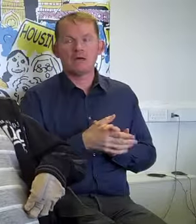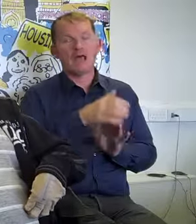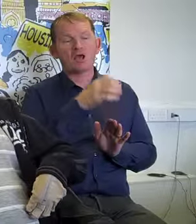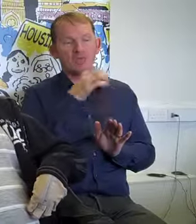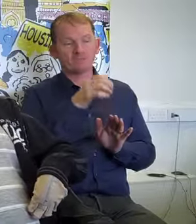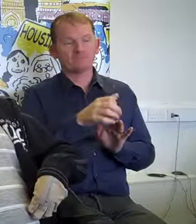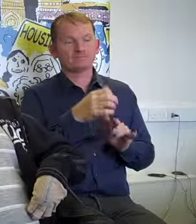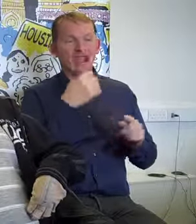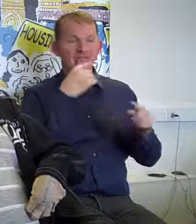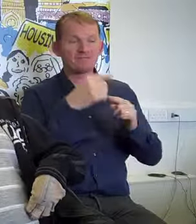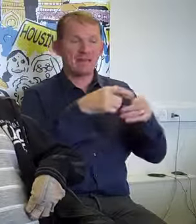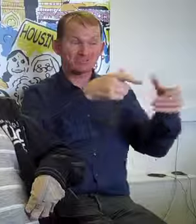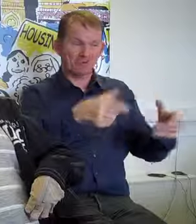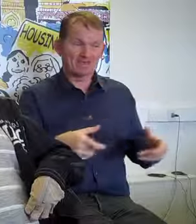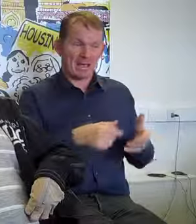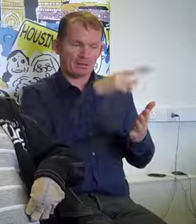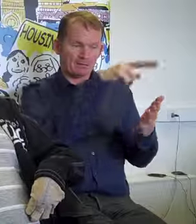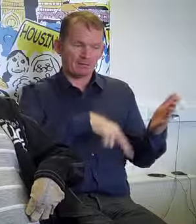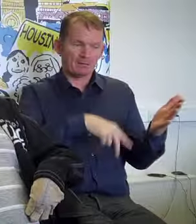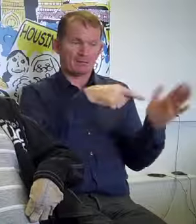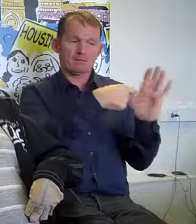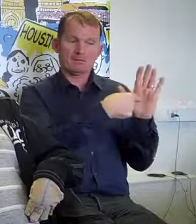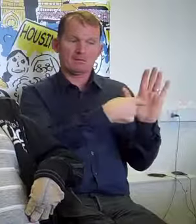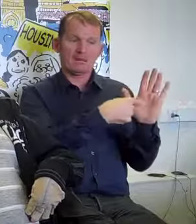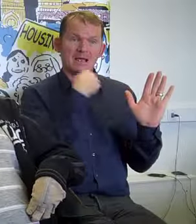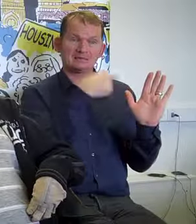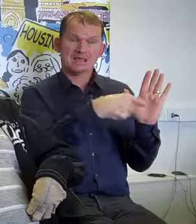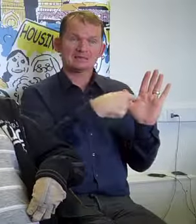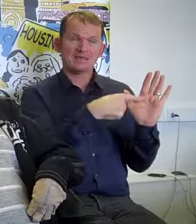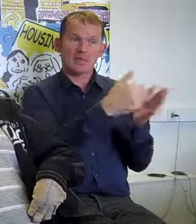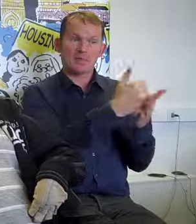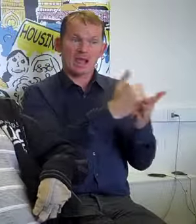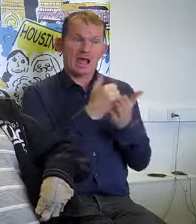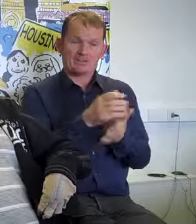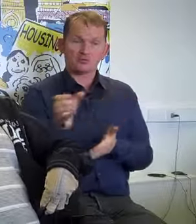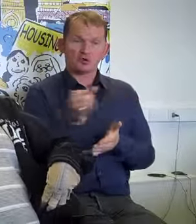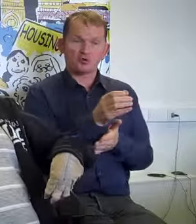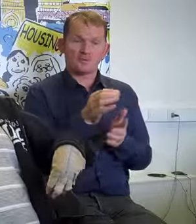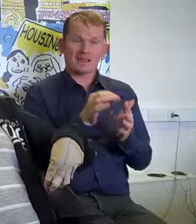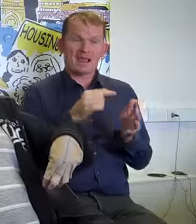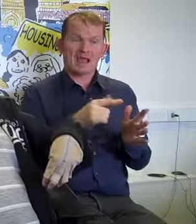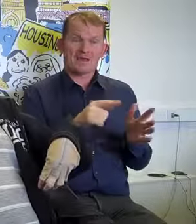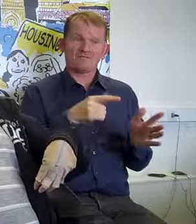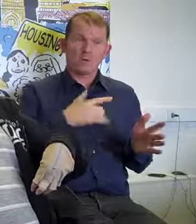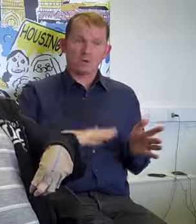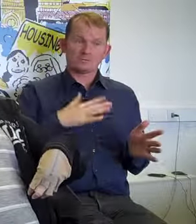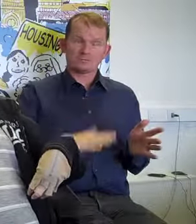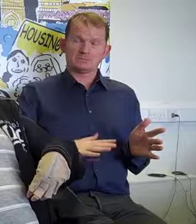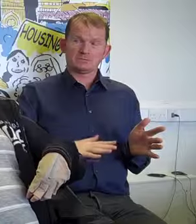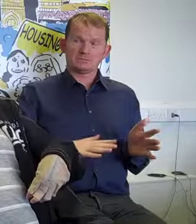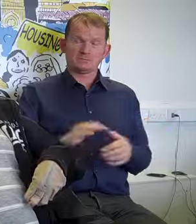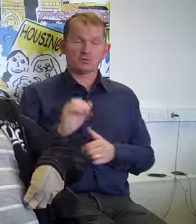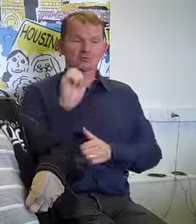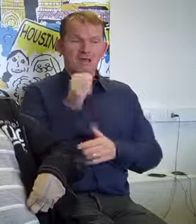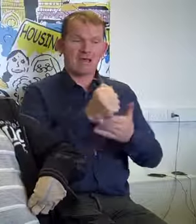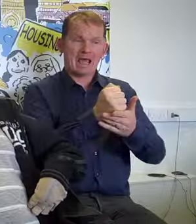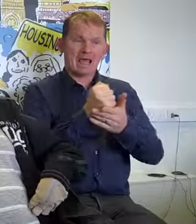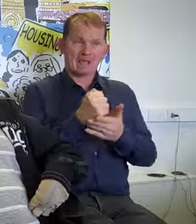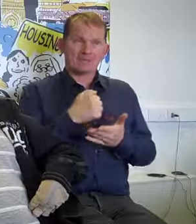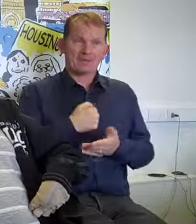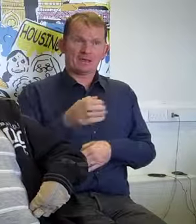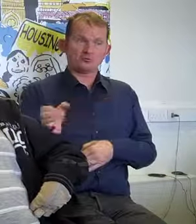pack that they would help you recruit a PA if you wanted. So they helped me recruit